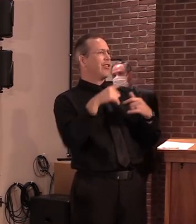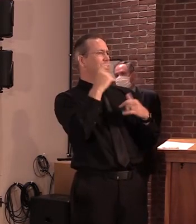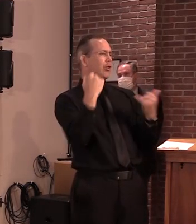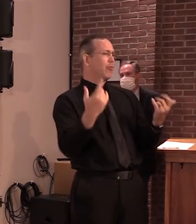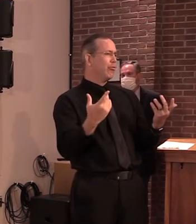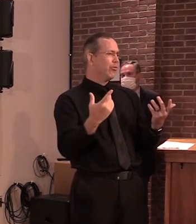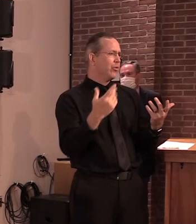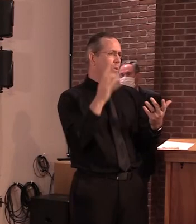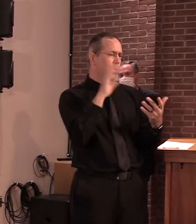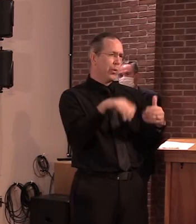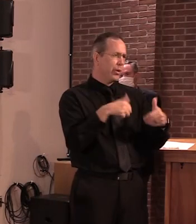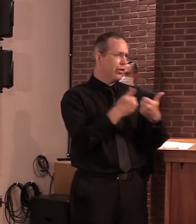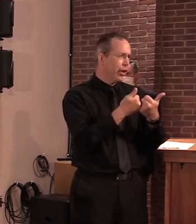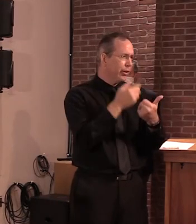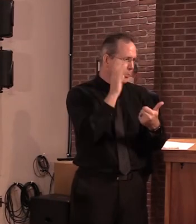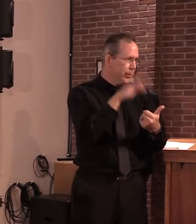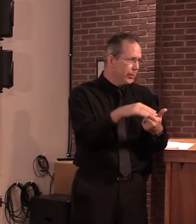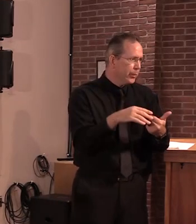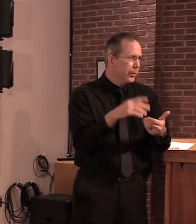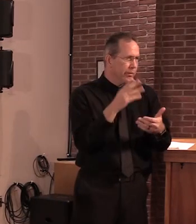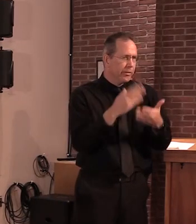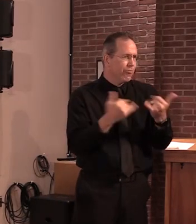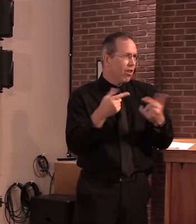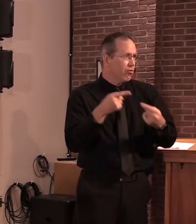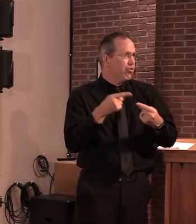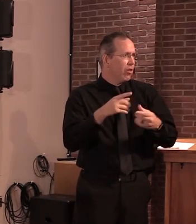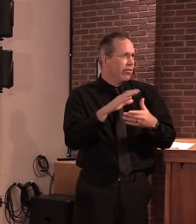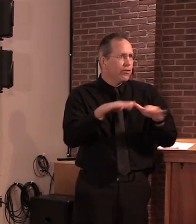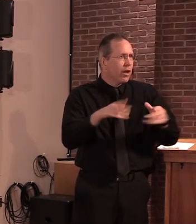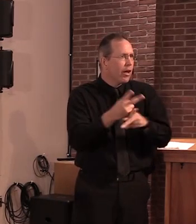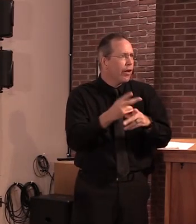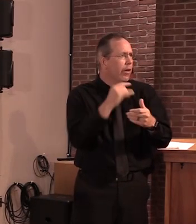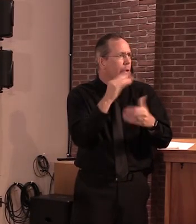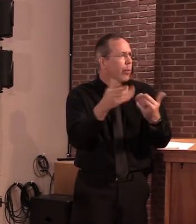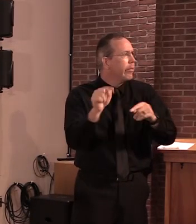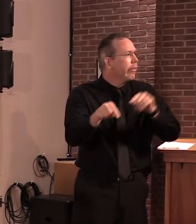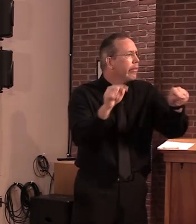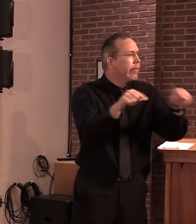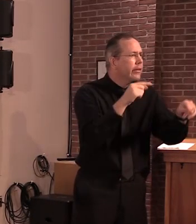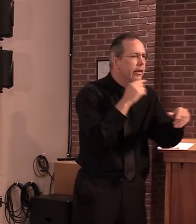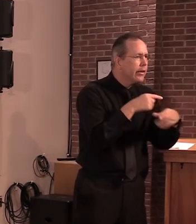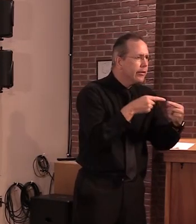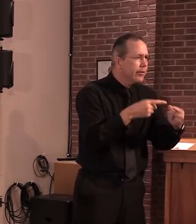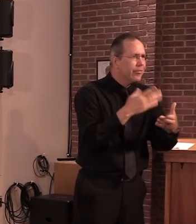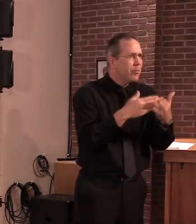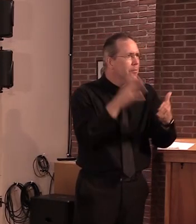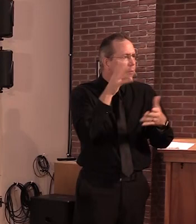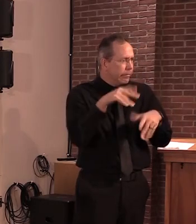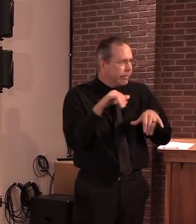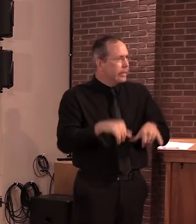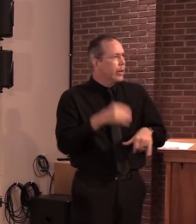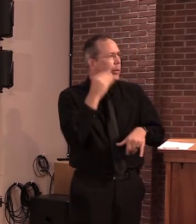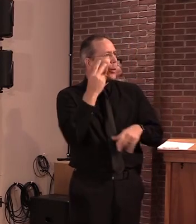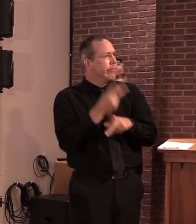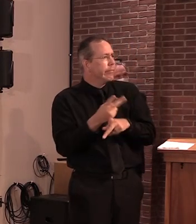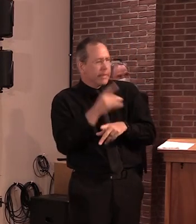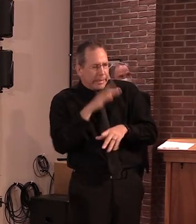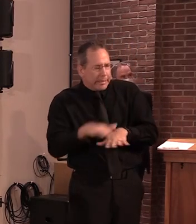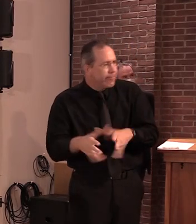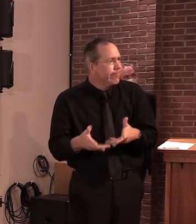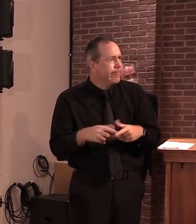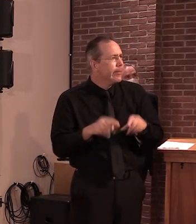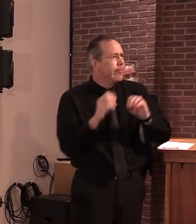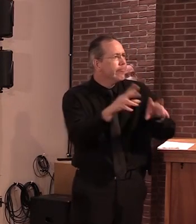many families right now who are trying to work and trying to keep their kids involved in something, whether